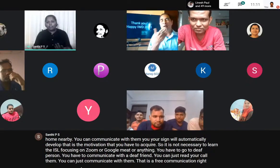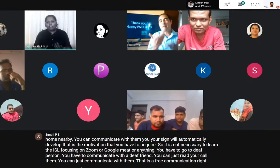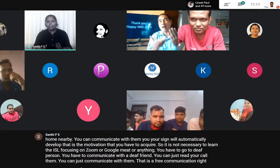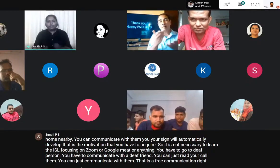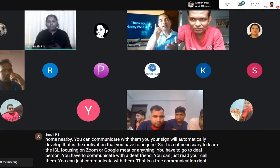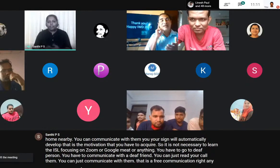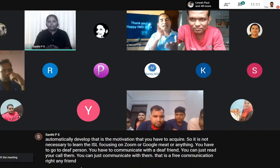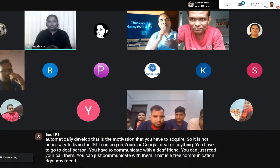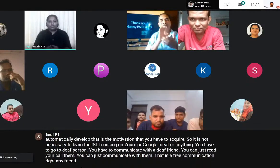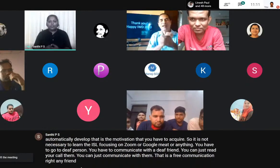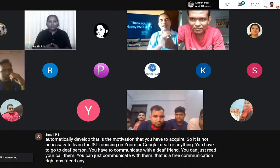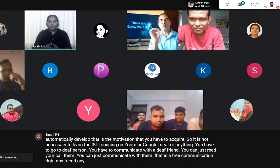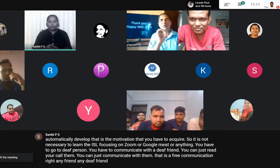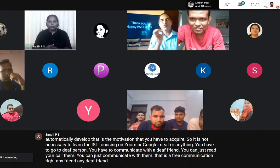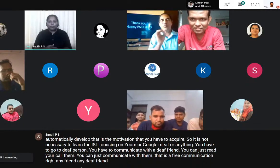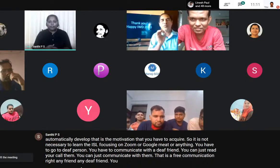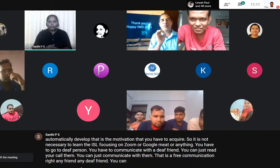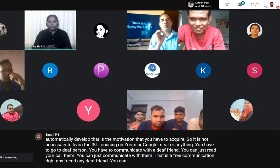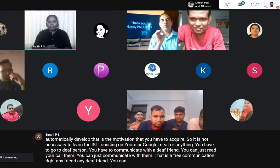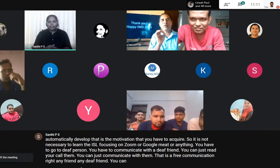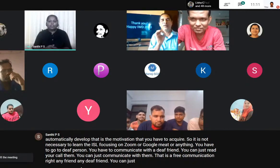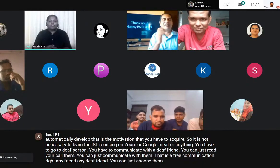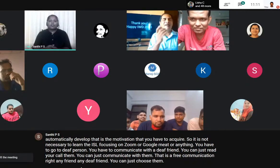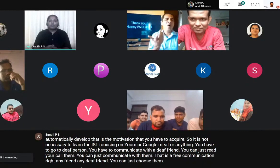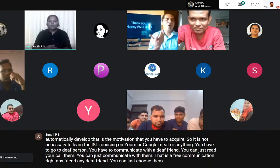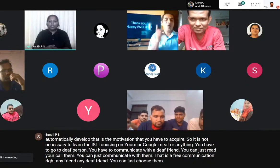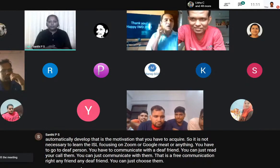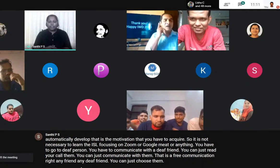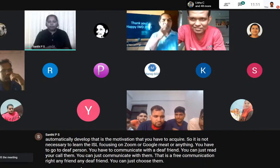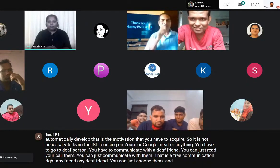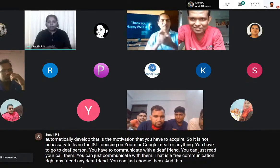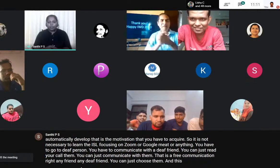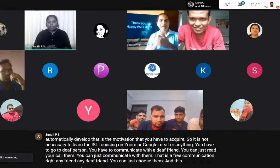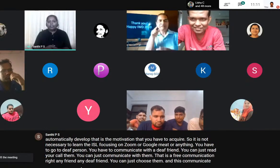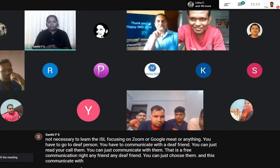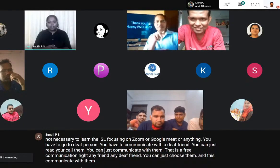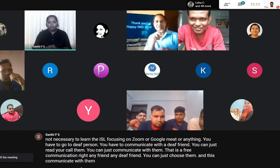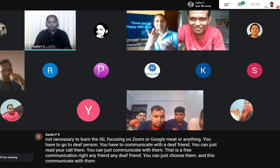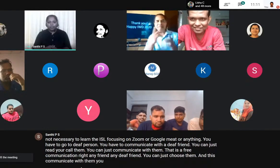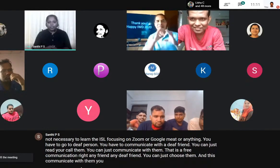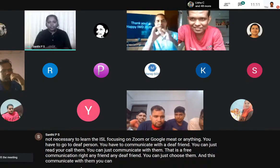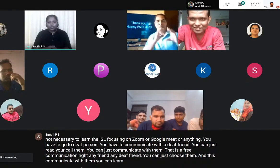deaf friend, you can just choose them and just communicate with them. You can learn.